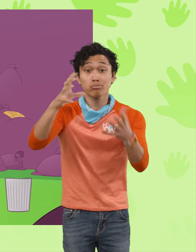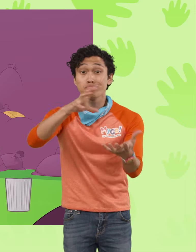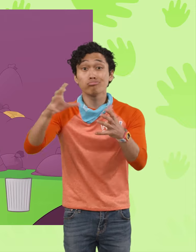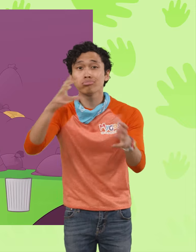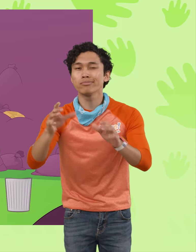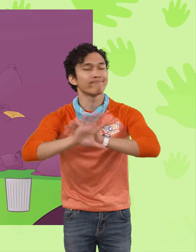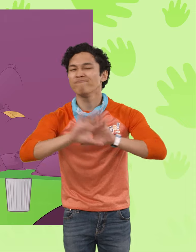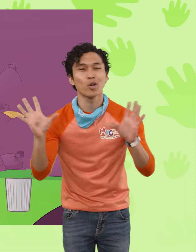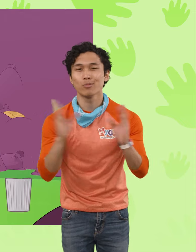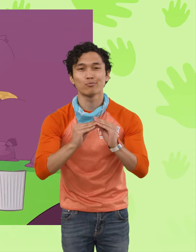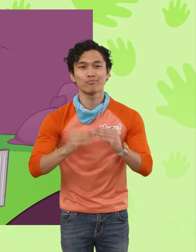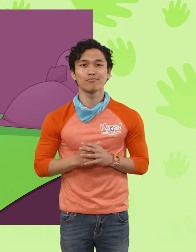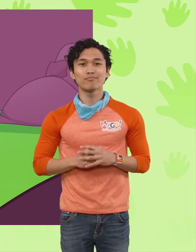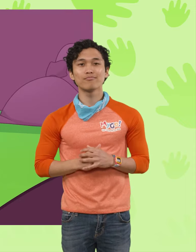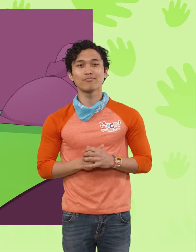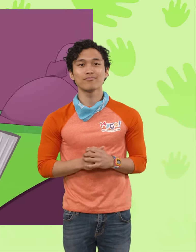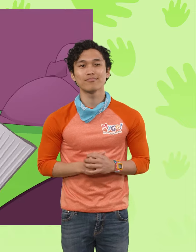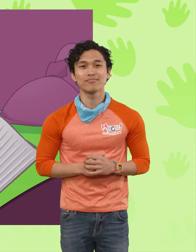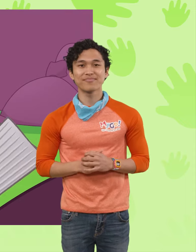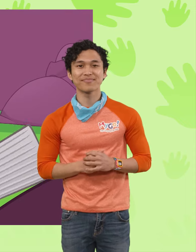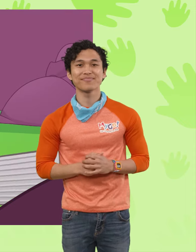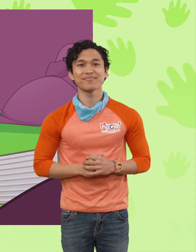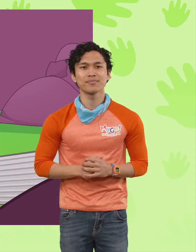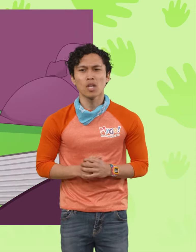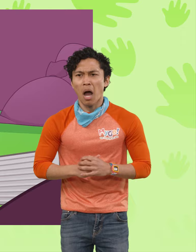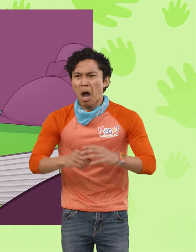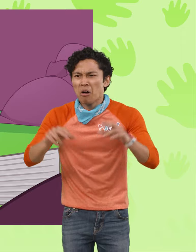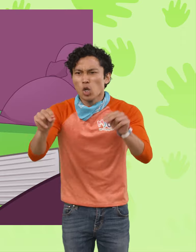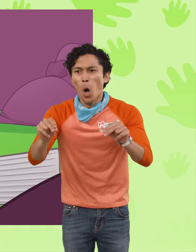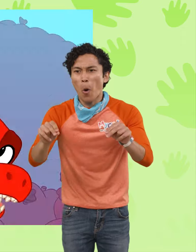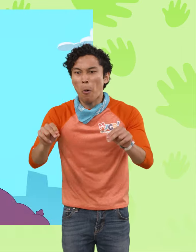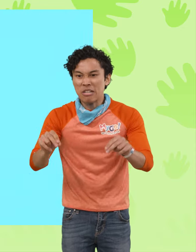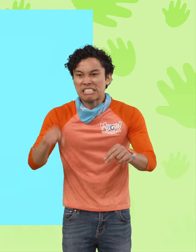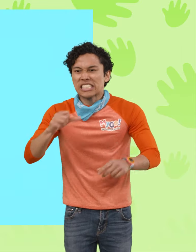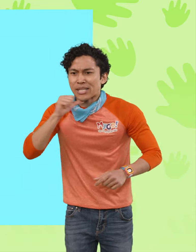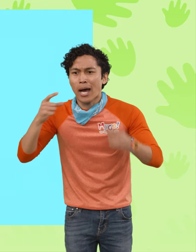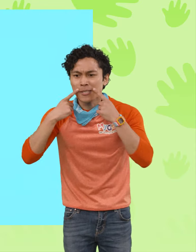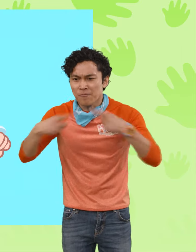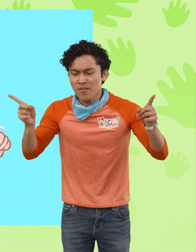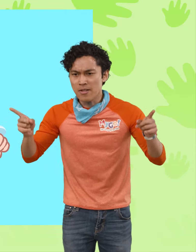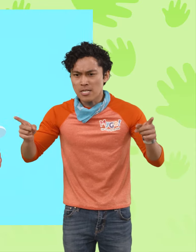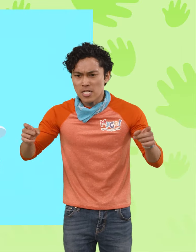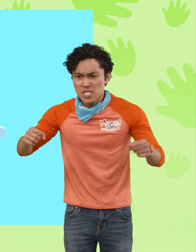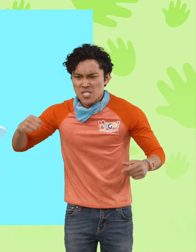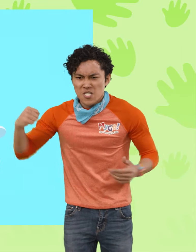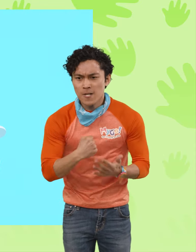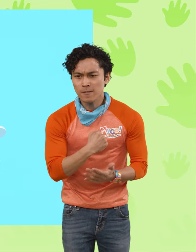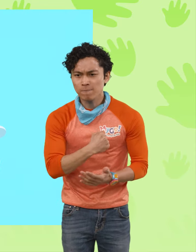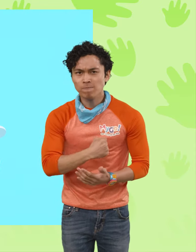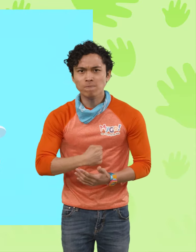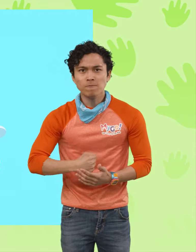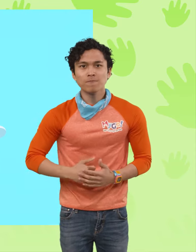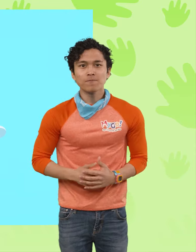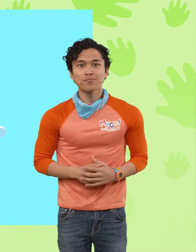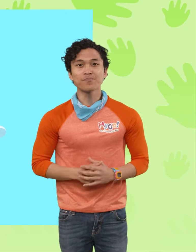Can't do any more damage. No, wait! This is not how it's supposed to